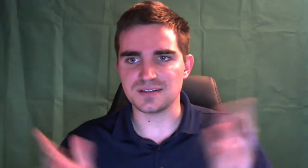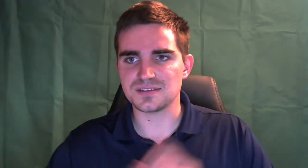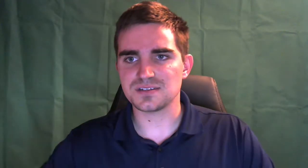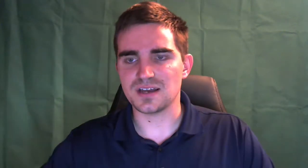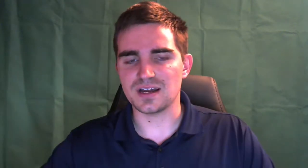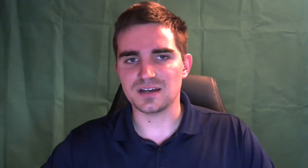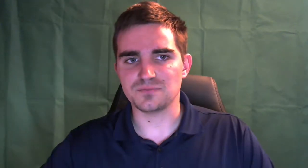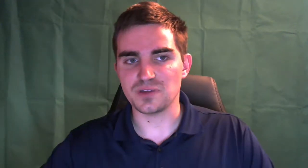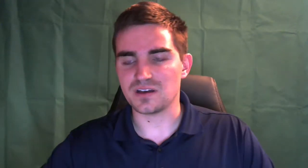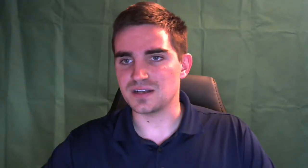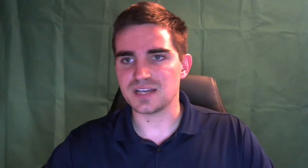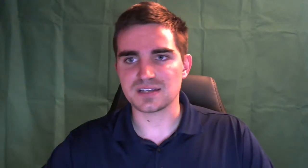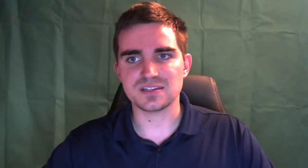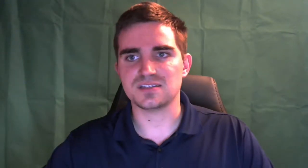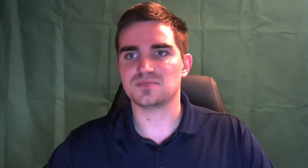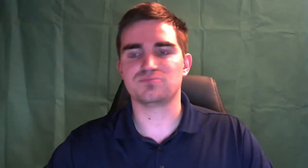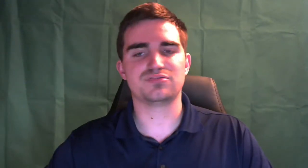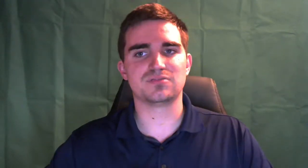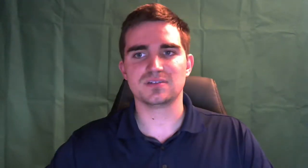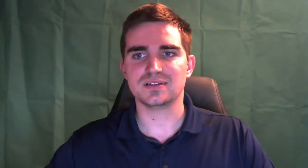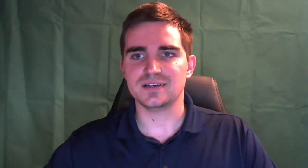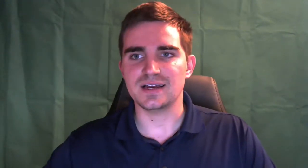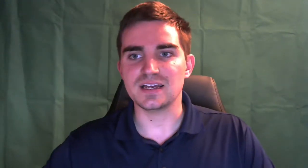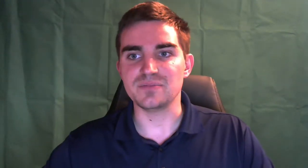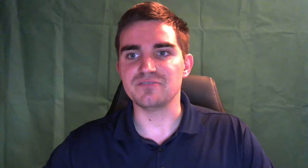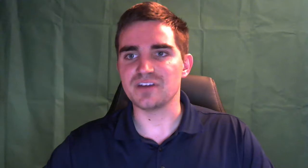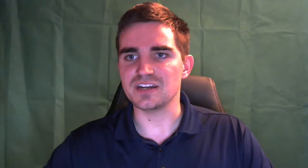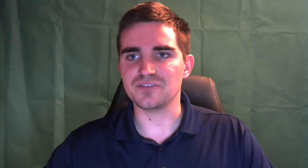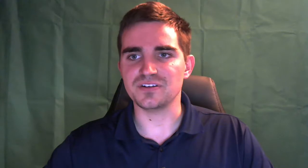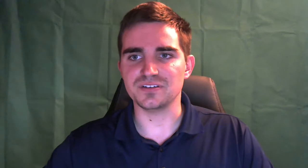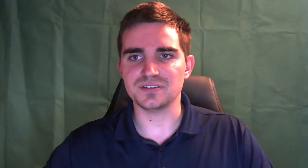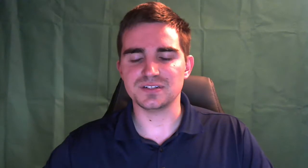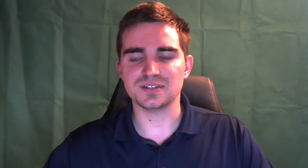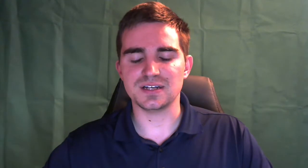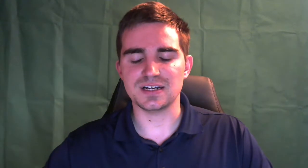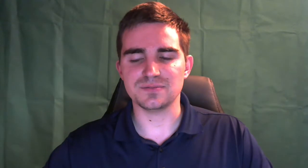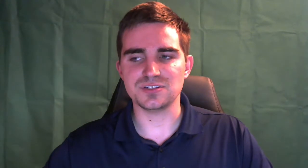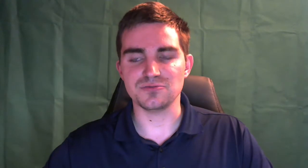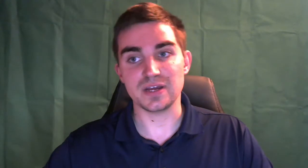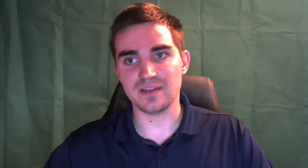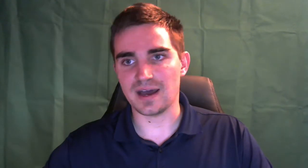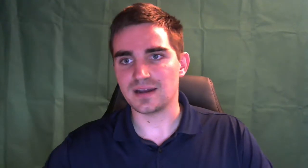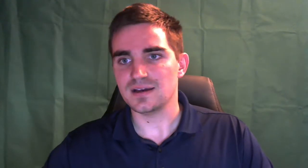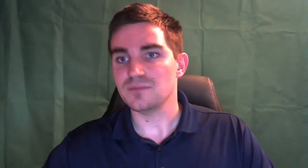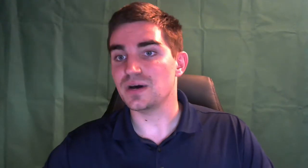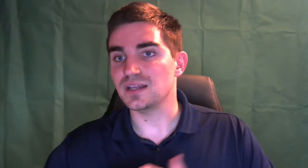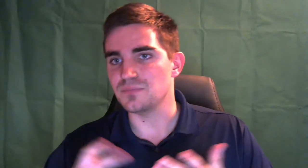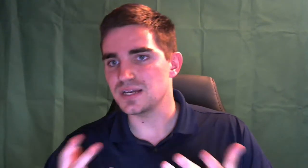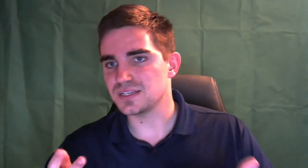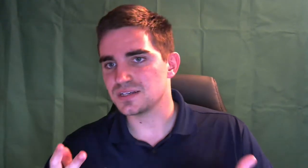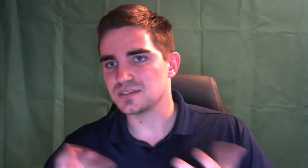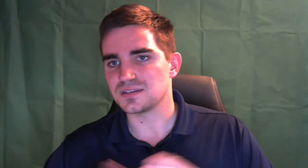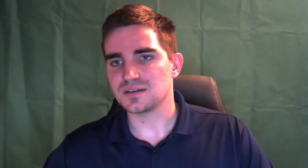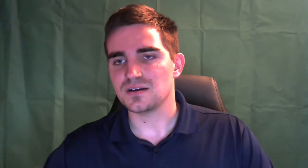sentence with context, it can be very difficult to read that. But the basics are